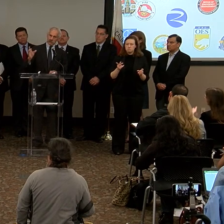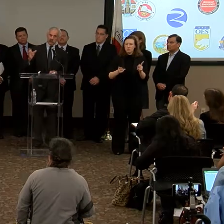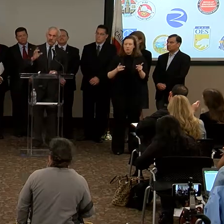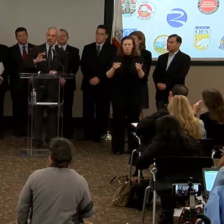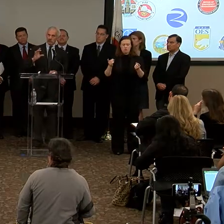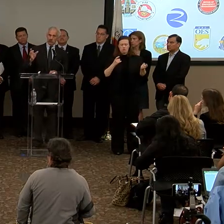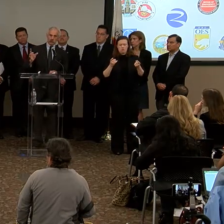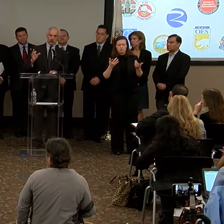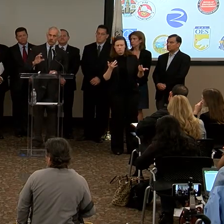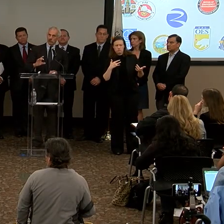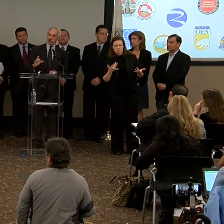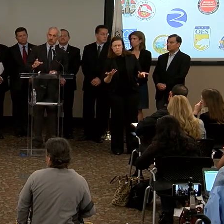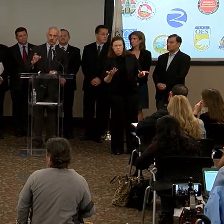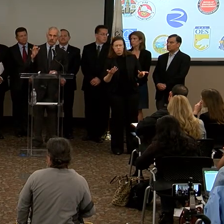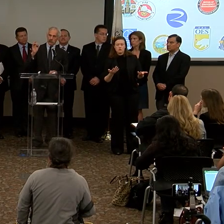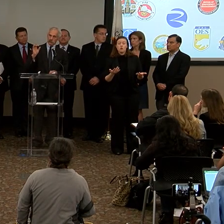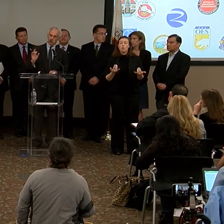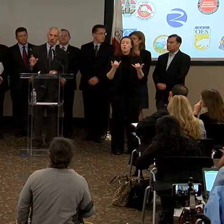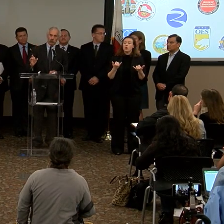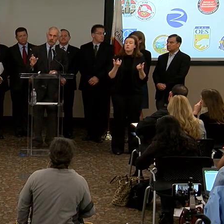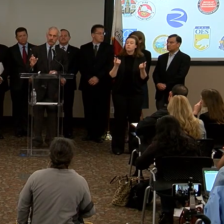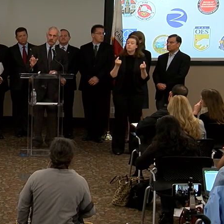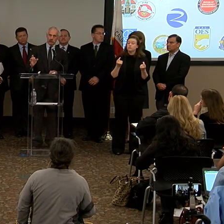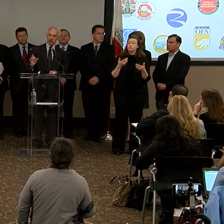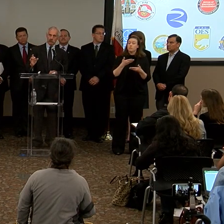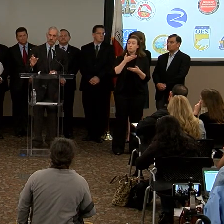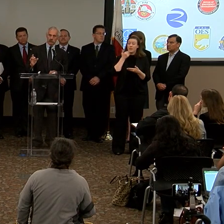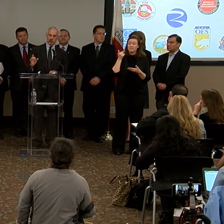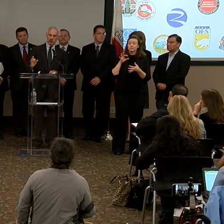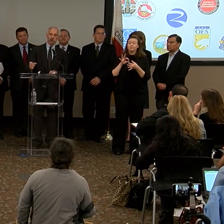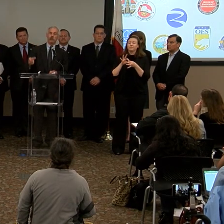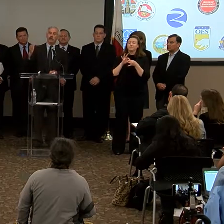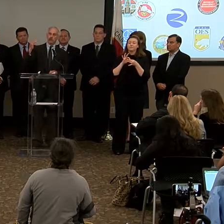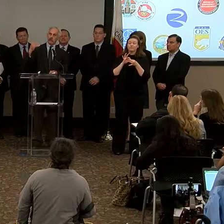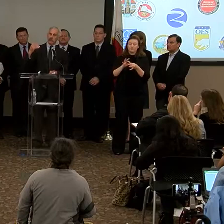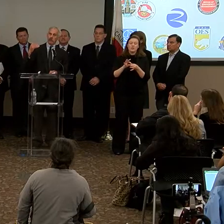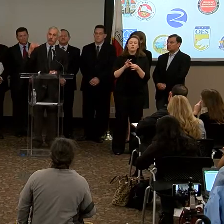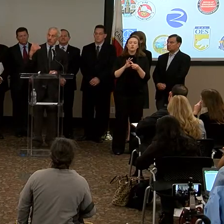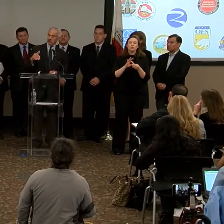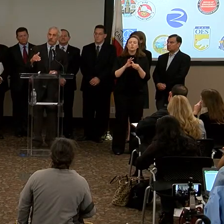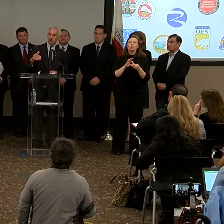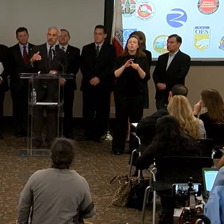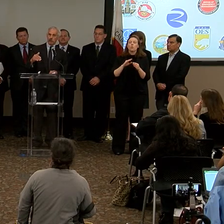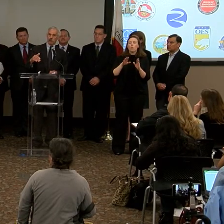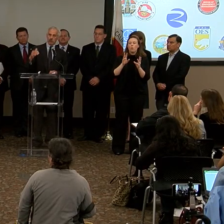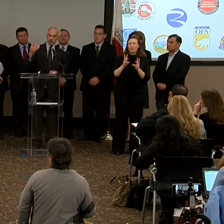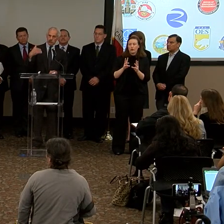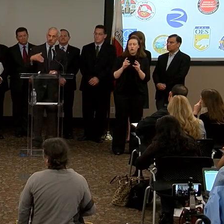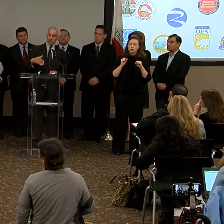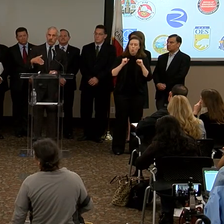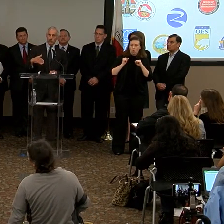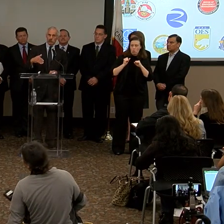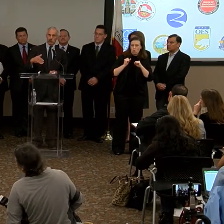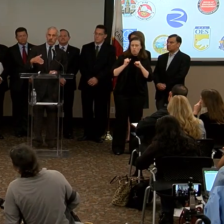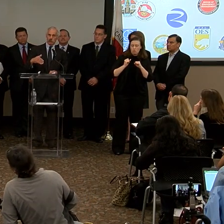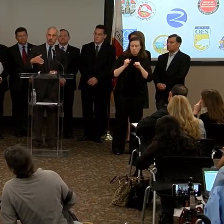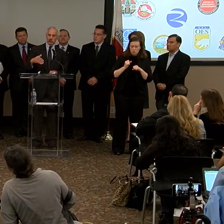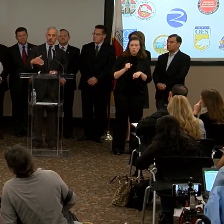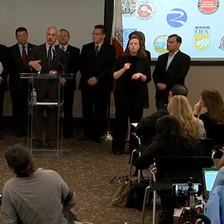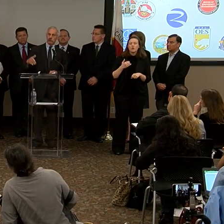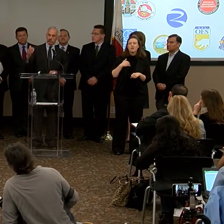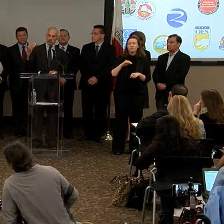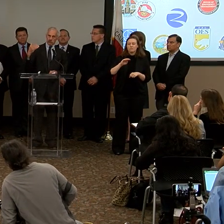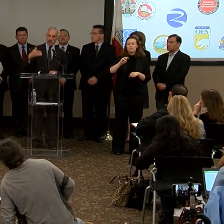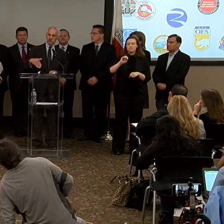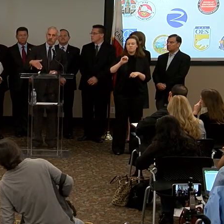the best thing that we can do right at this point is correlate it to changes in the weather. Now, we actually have a memo which should be available on our